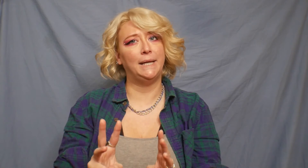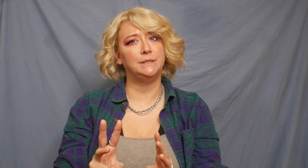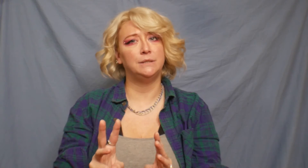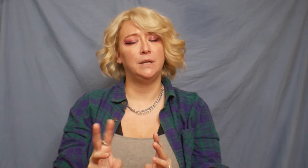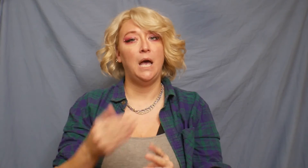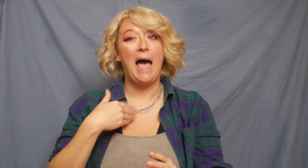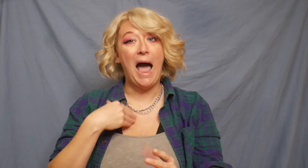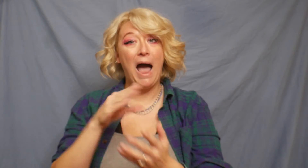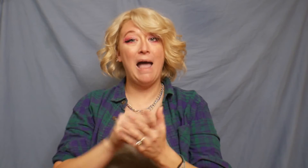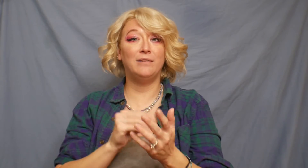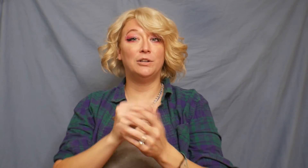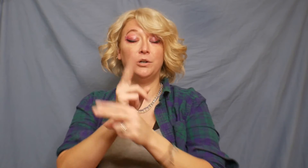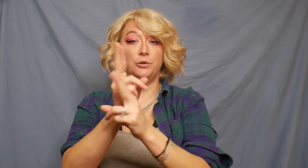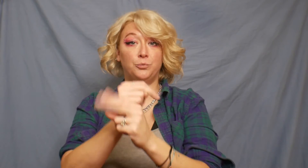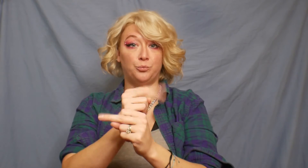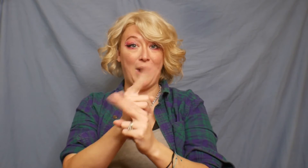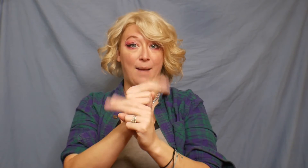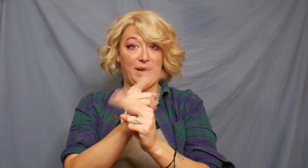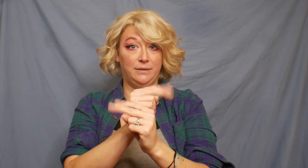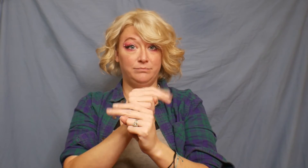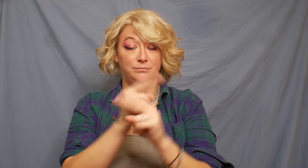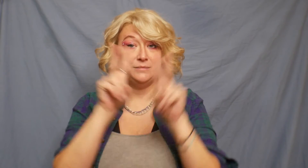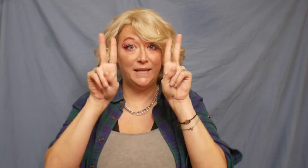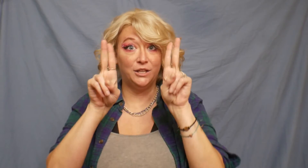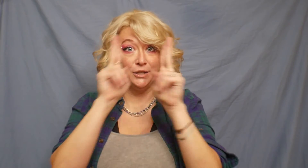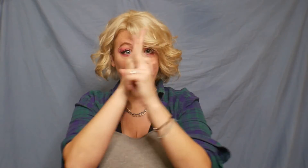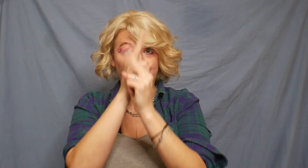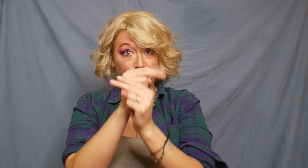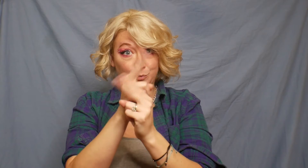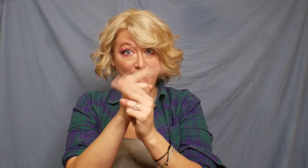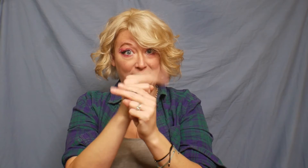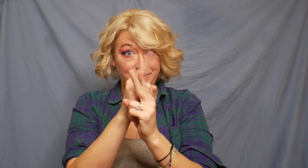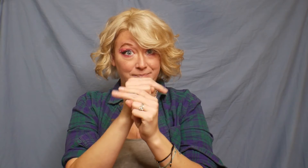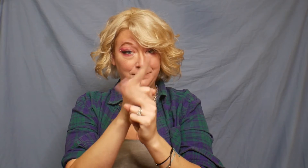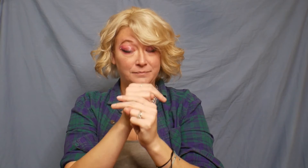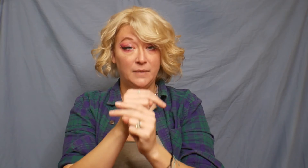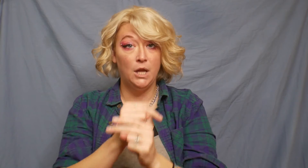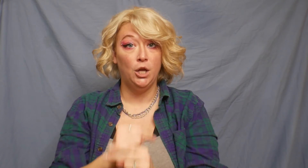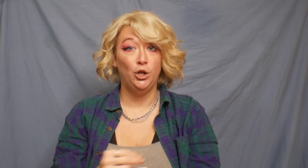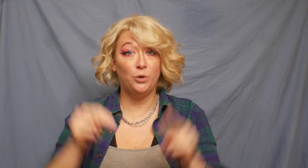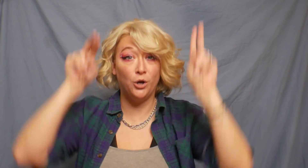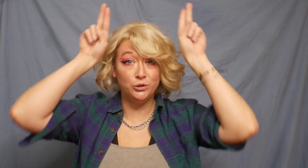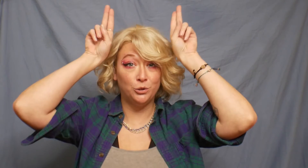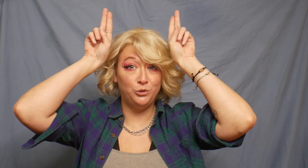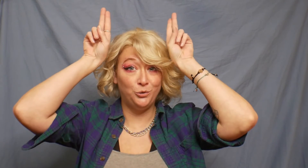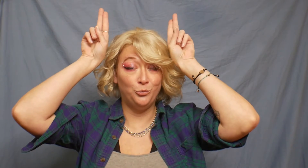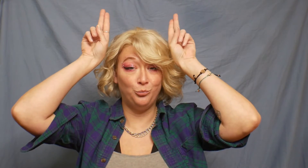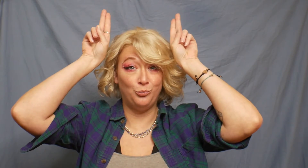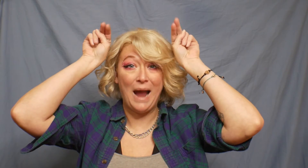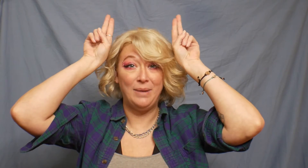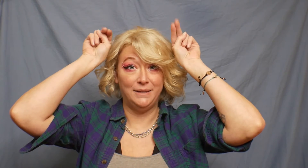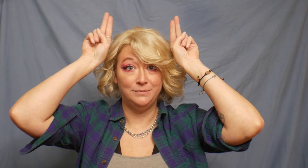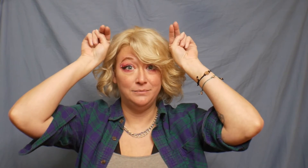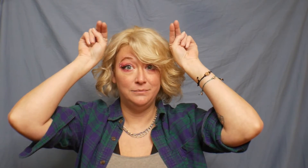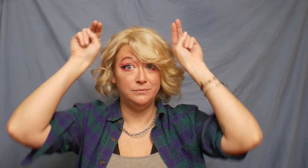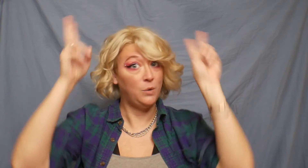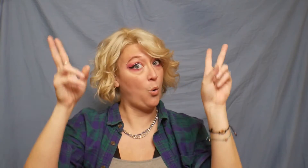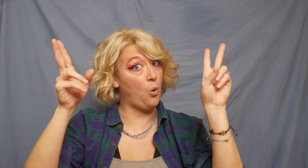ways. I learned rabbit, like their ears, rabbit. You can also do rabbit